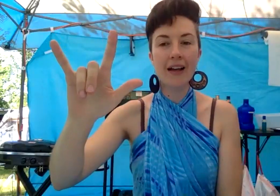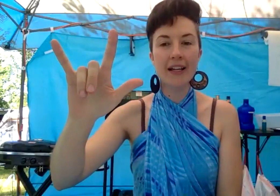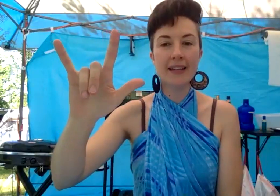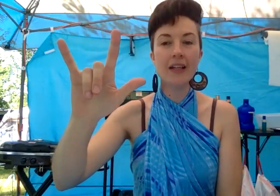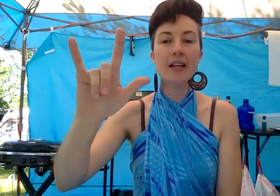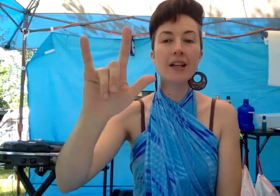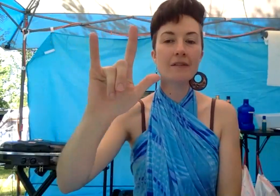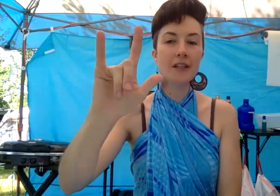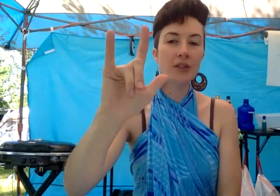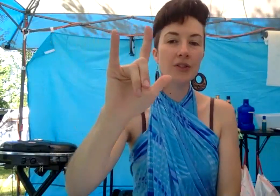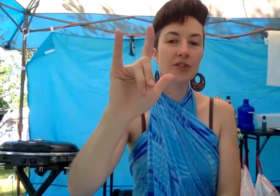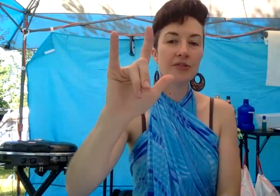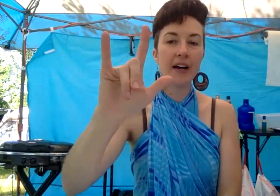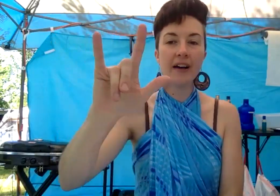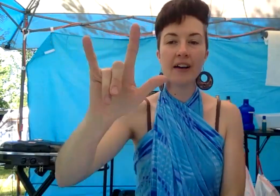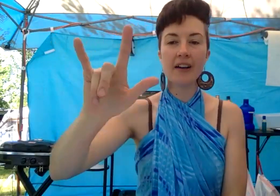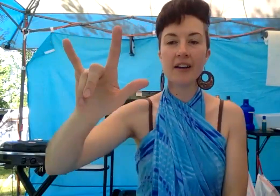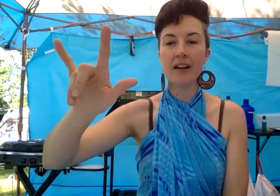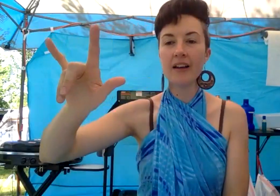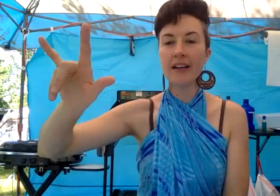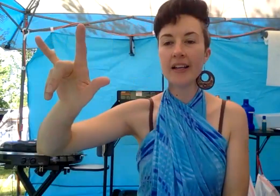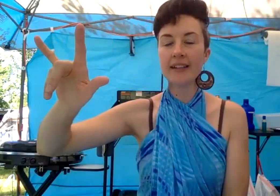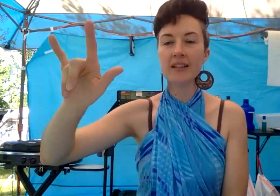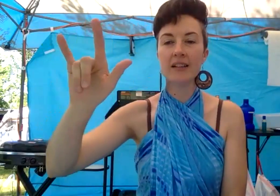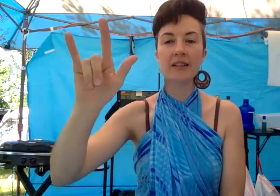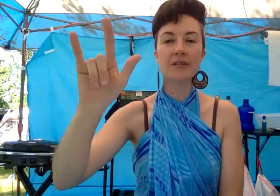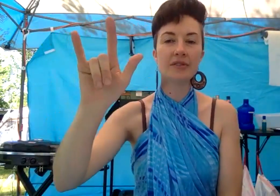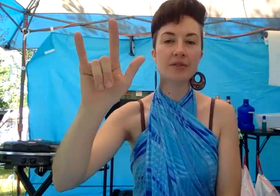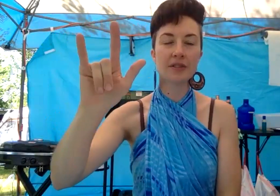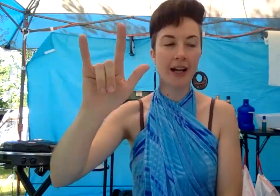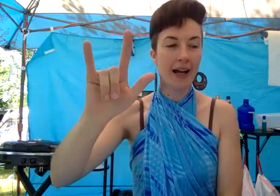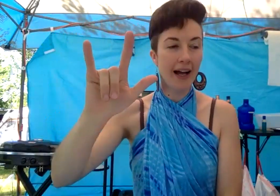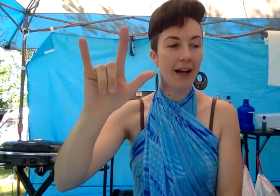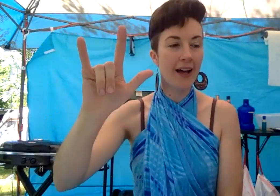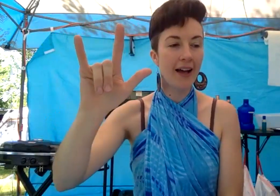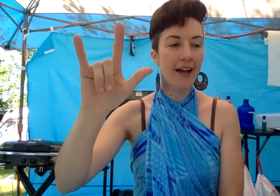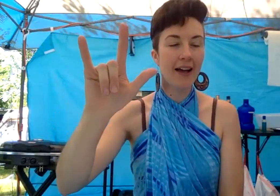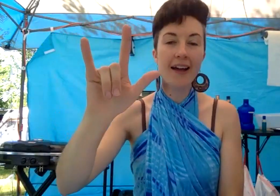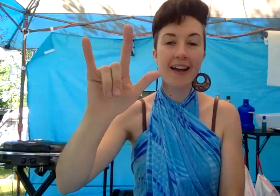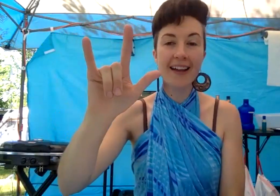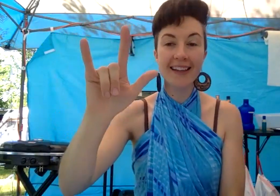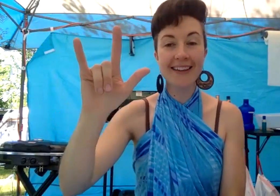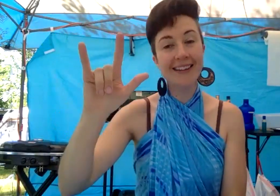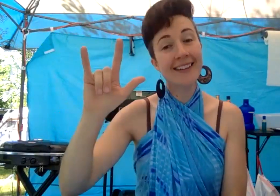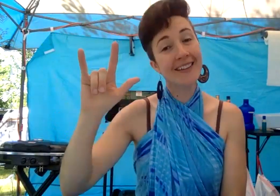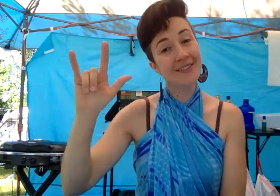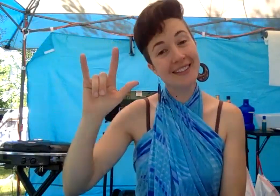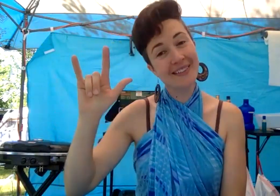I love you, I love you, I love